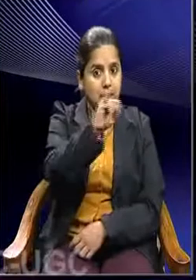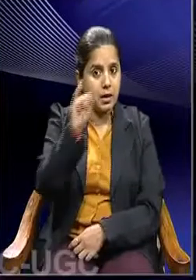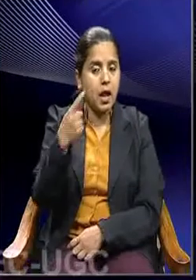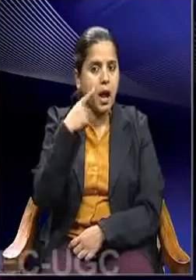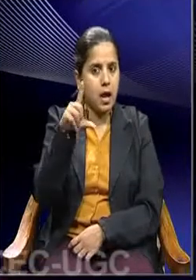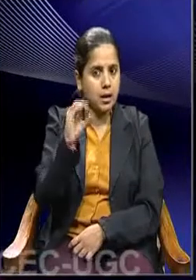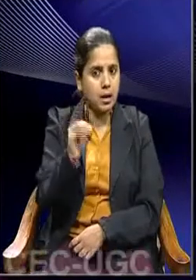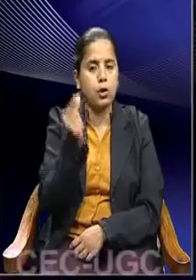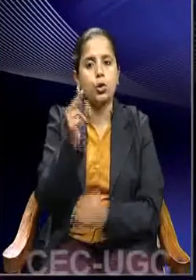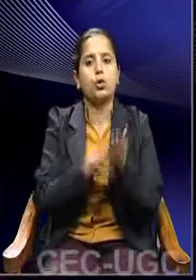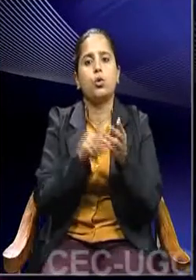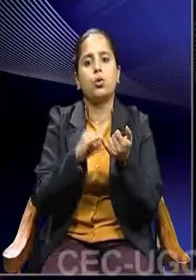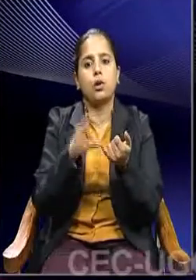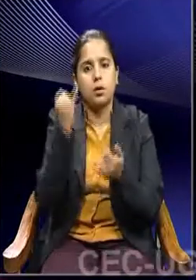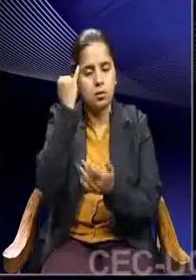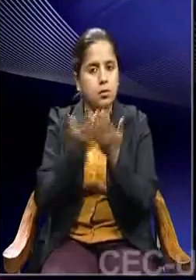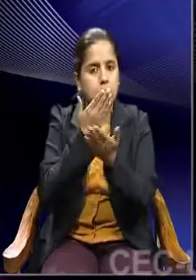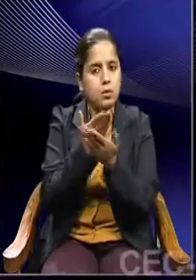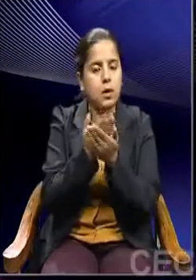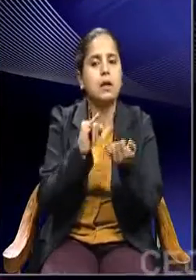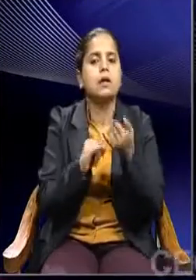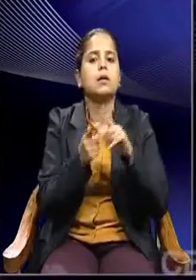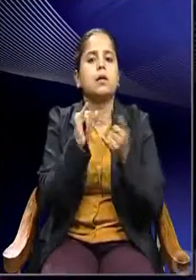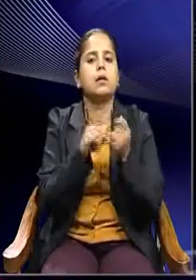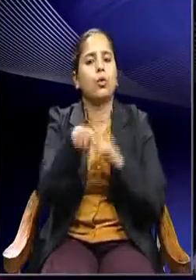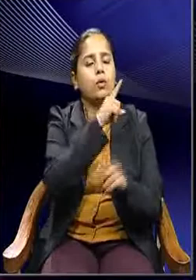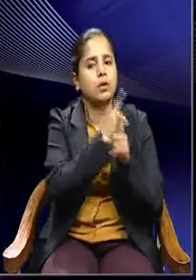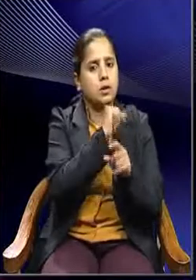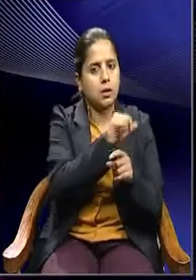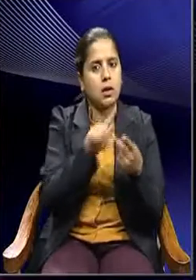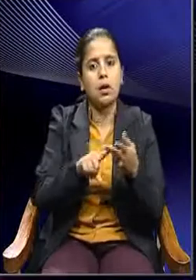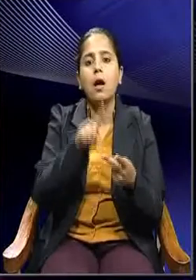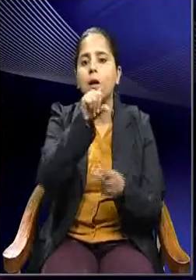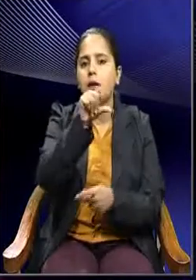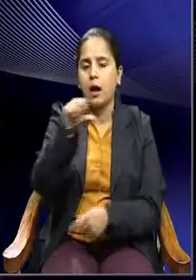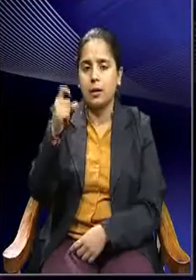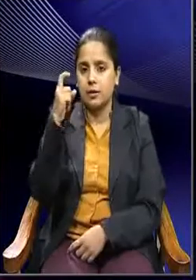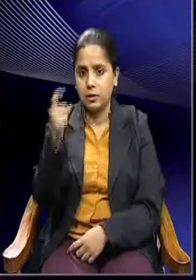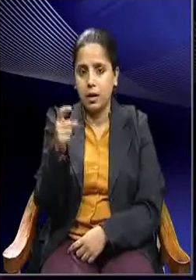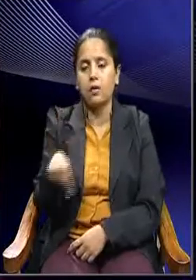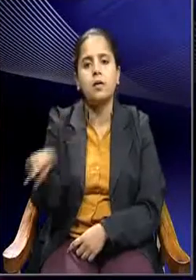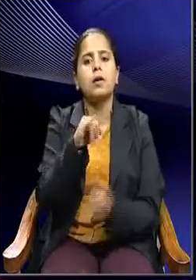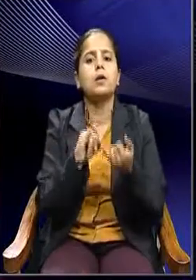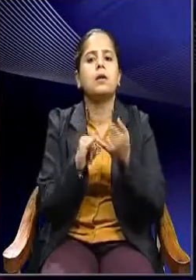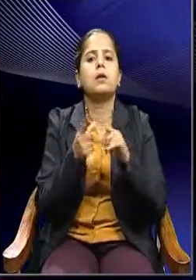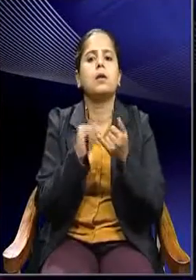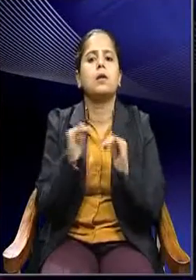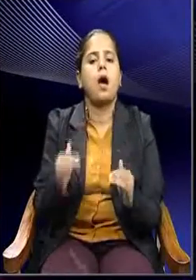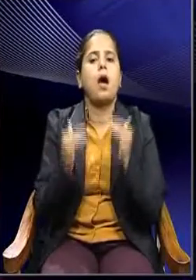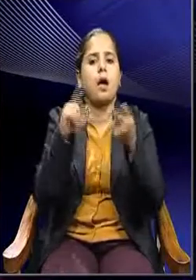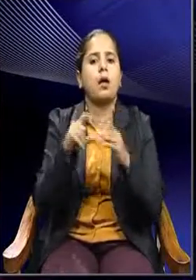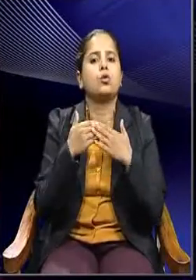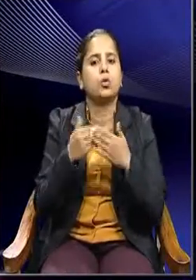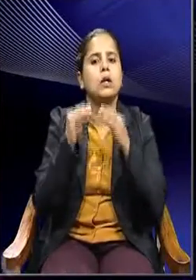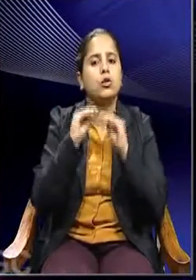1966 ILO UNESCO recommendation concerning status of teachers, 1997 recommendation concerning status of higher education